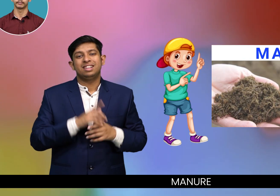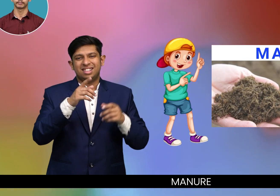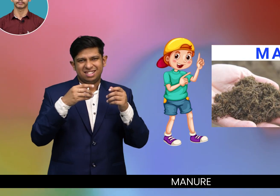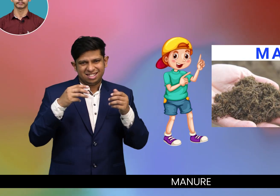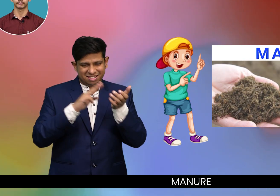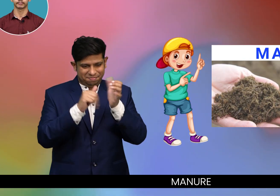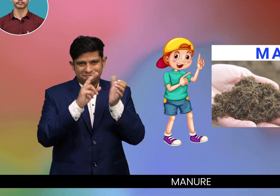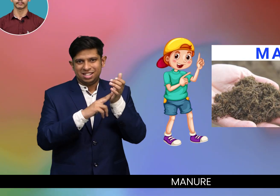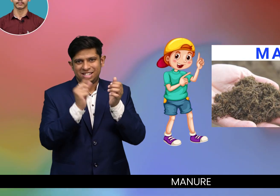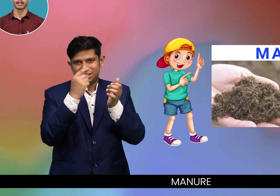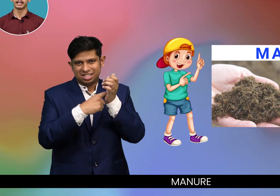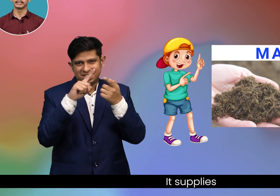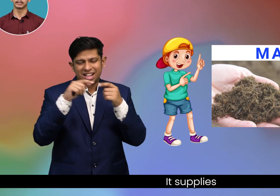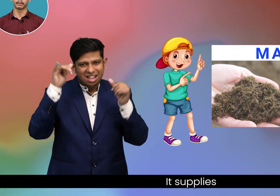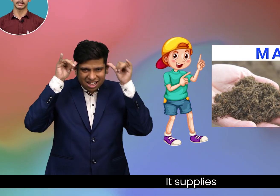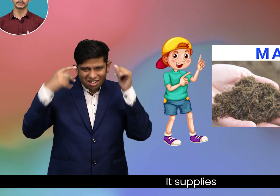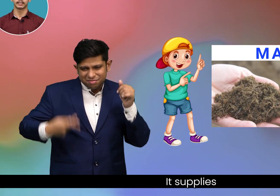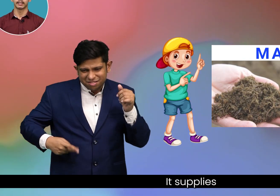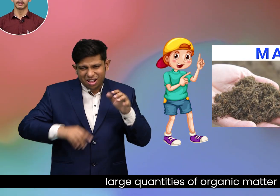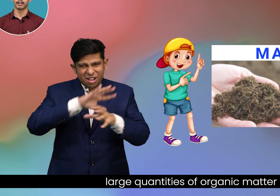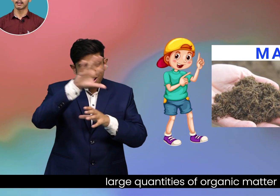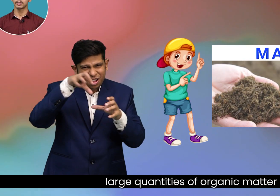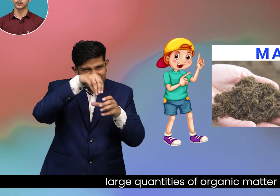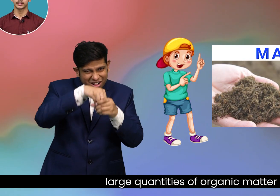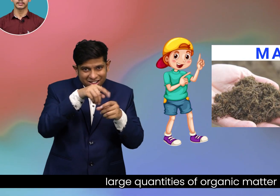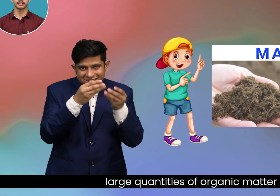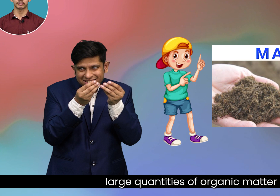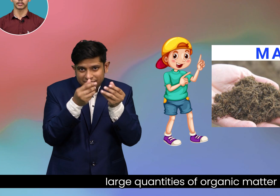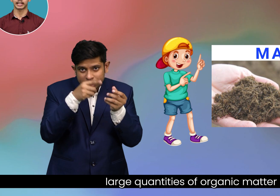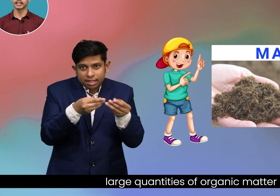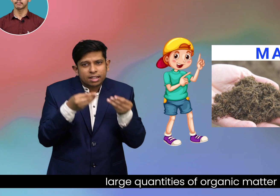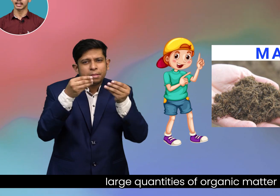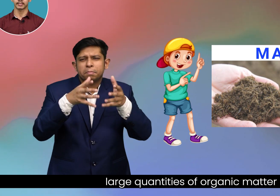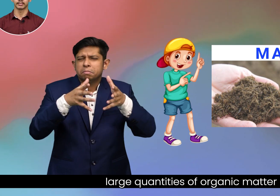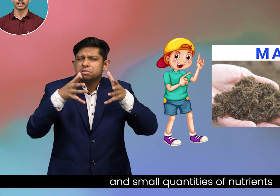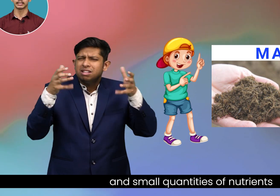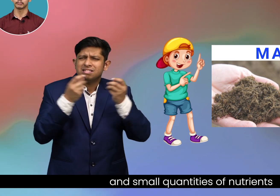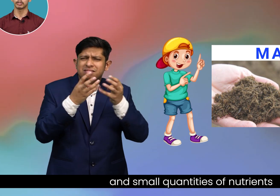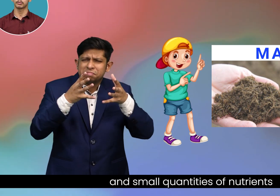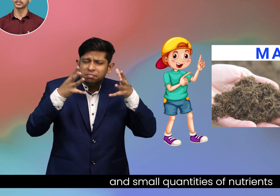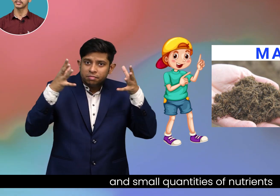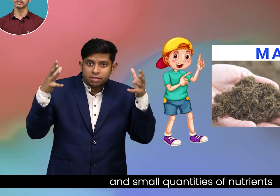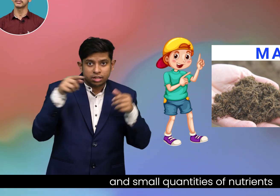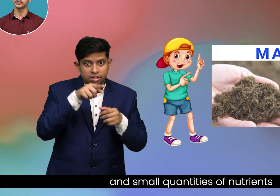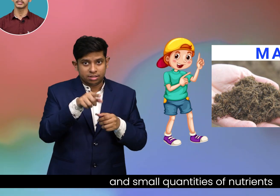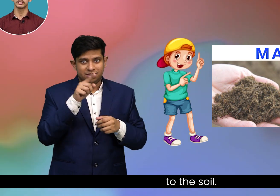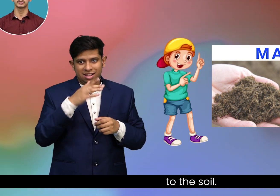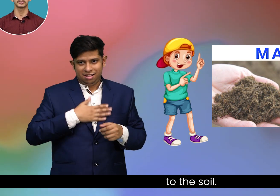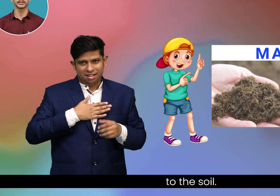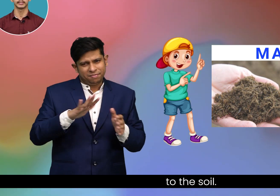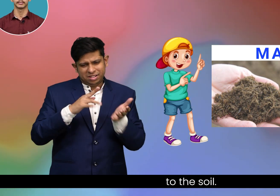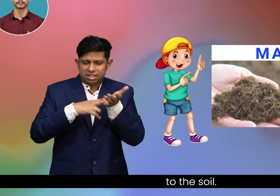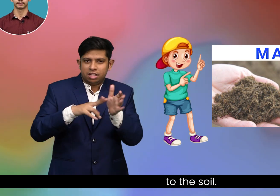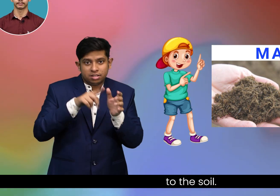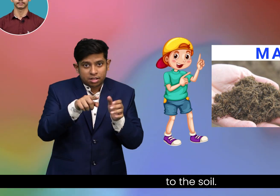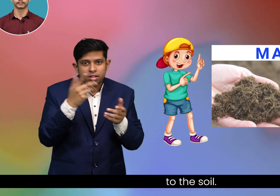Manure. It supplies large quantities of organic matter and small quantities of nutrients to the